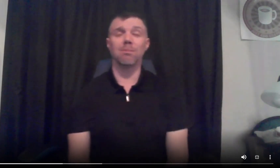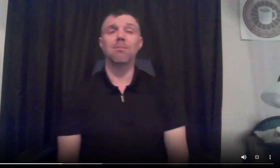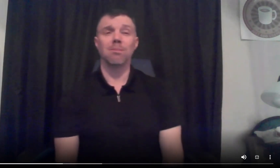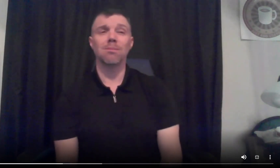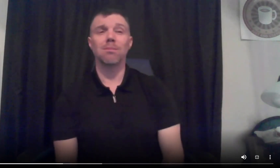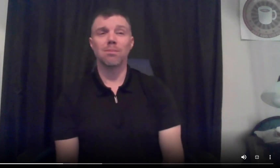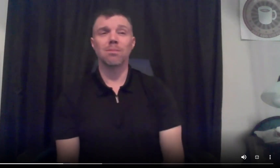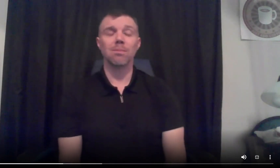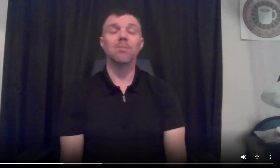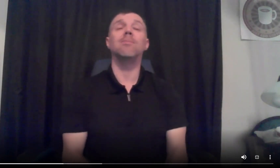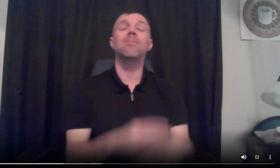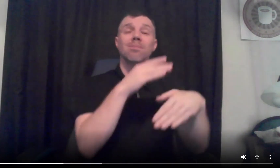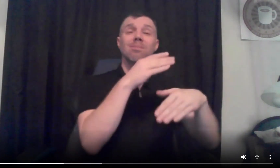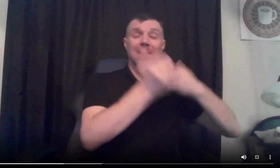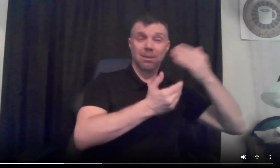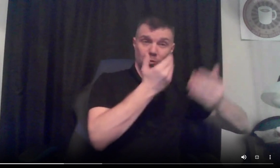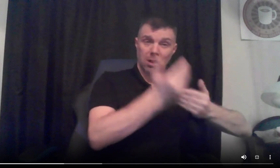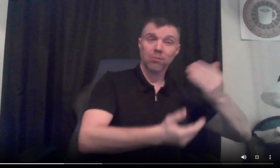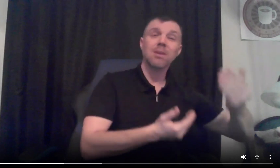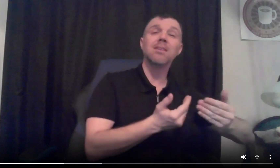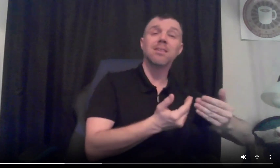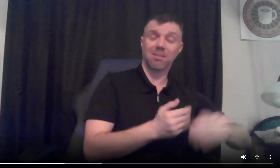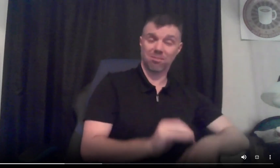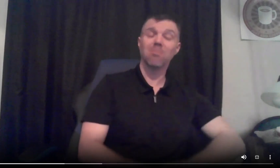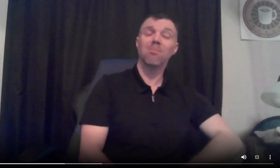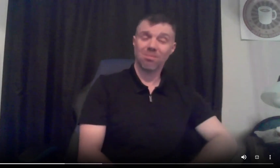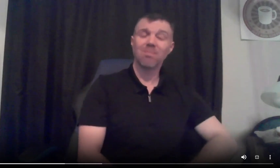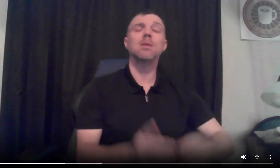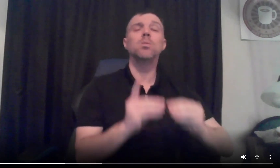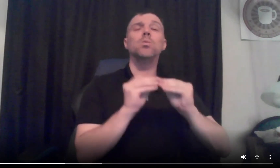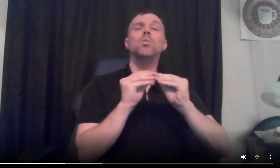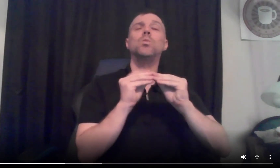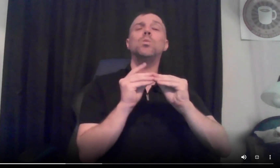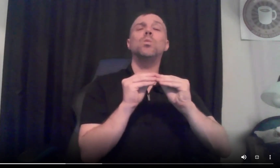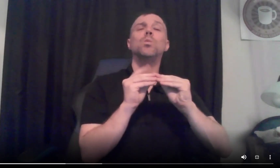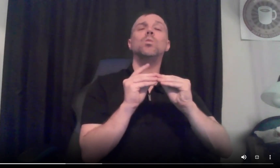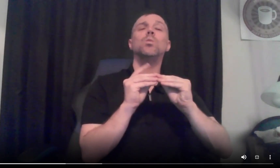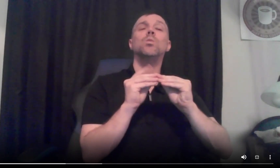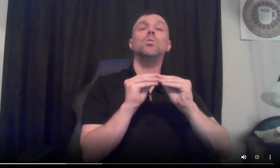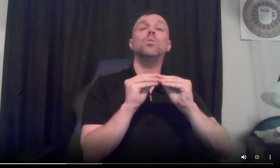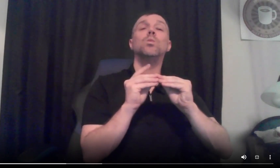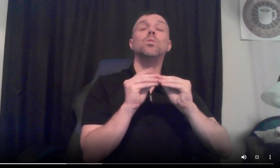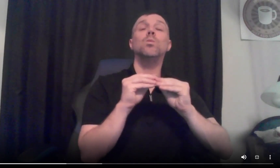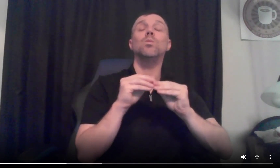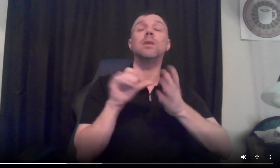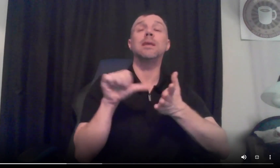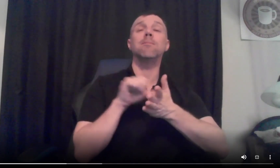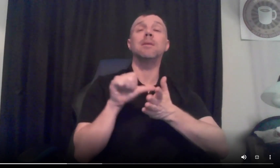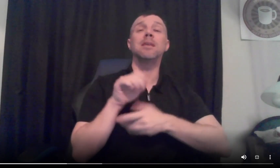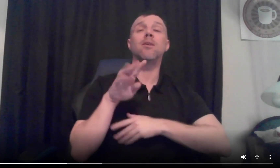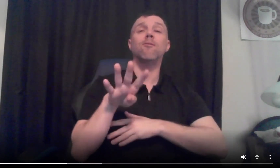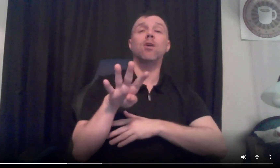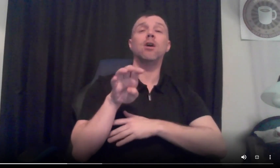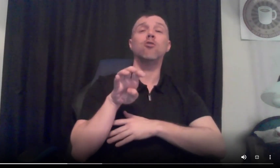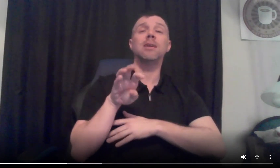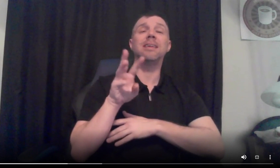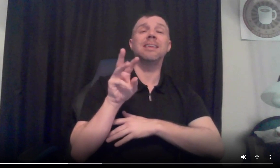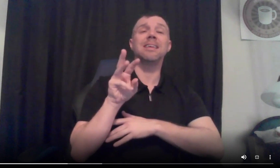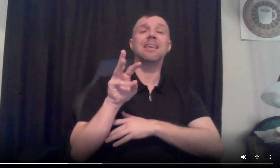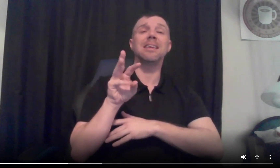cities had factories and some smaller firms. There was also progress. That's right. One more.